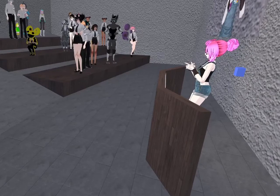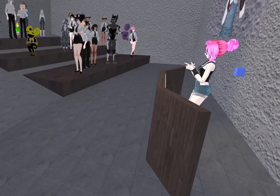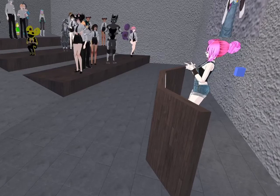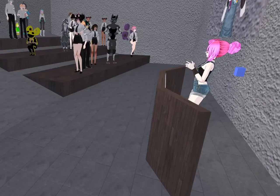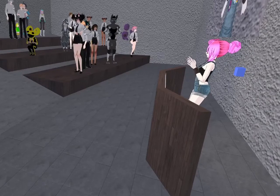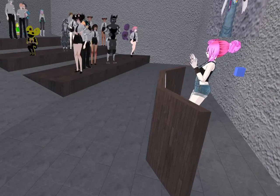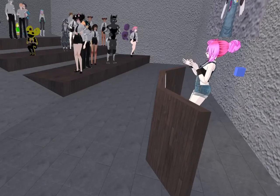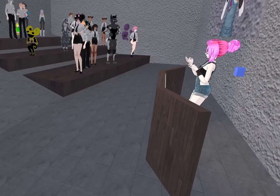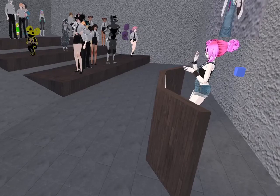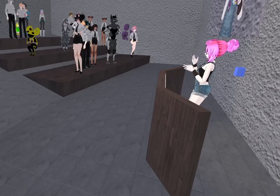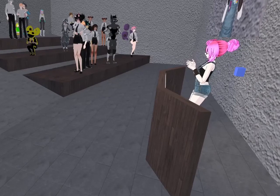What is the sign for volleyball?